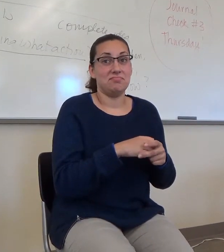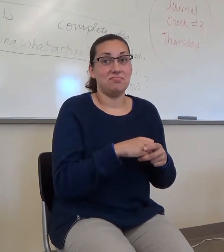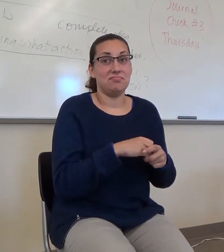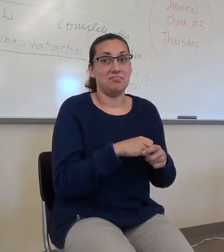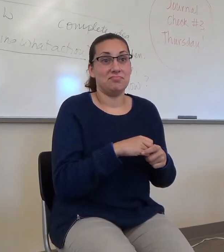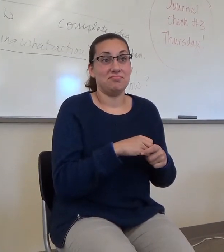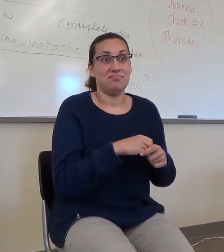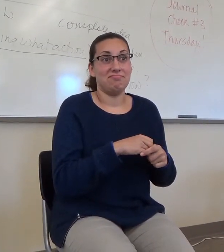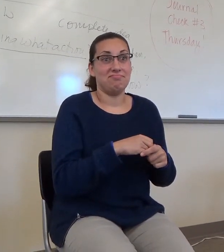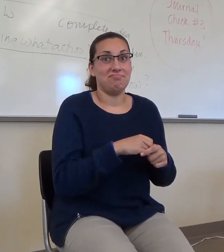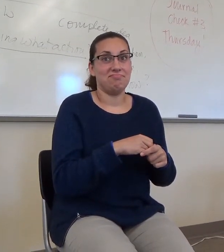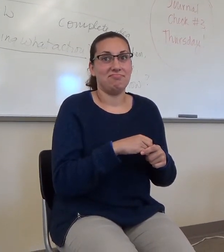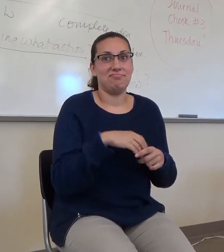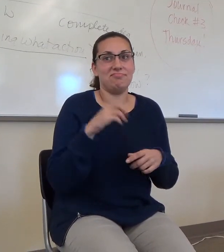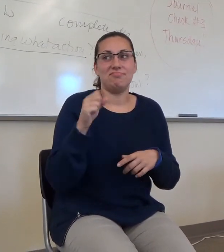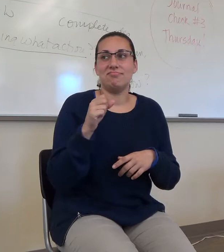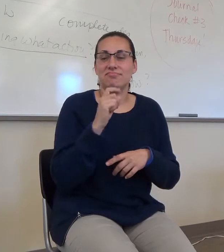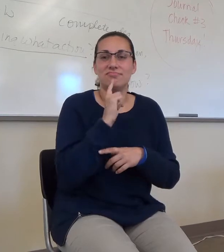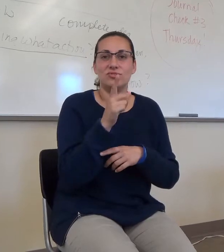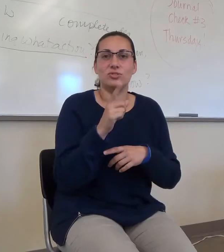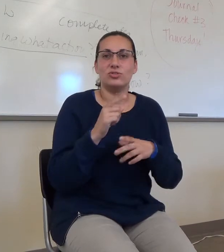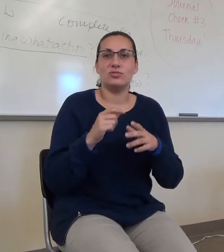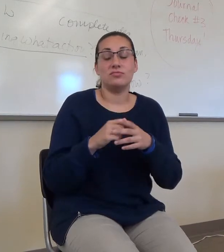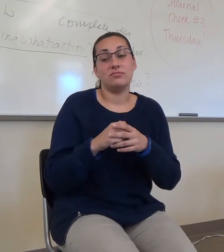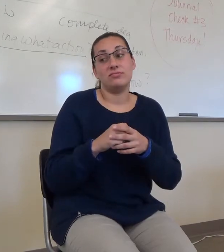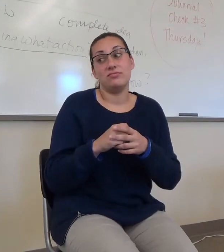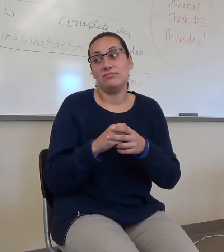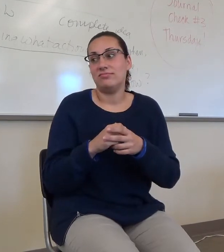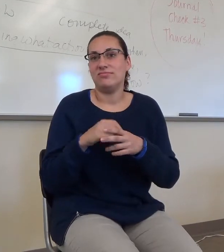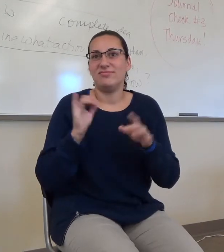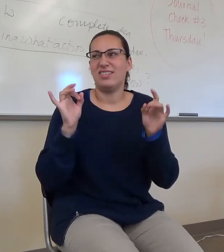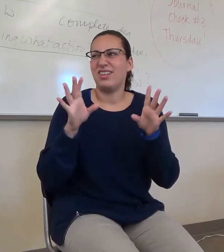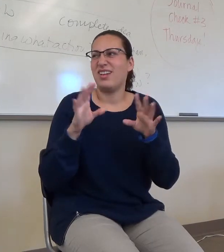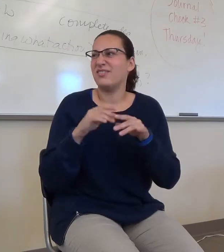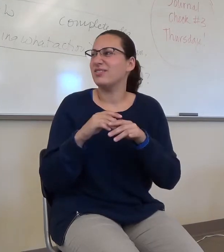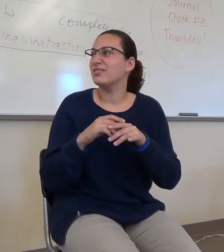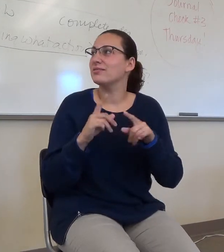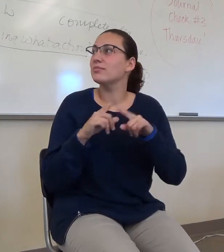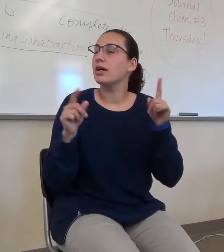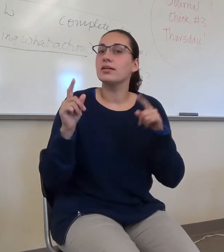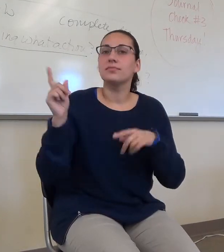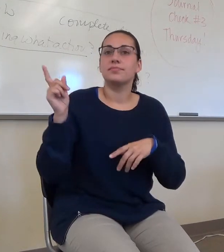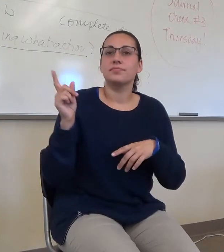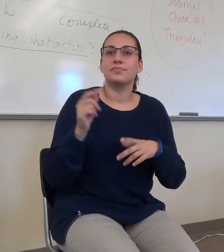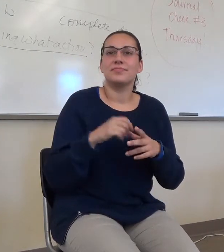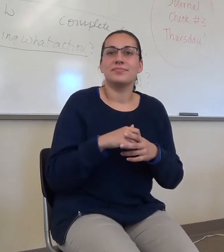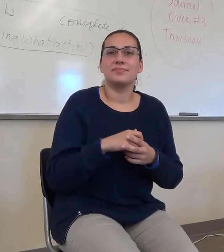but what is, there is something referred to most often that New Orleans is a part of.